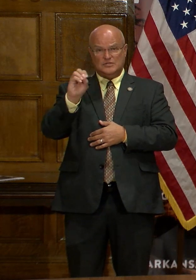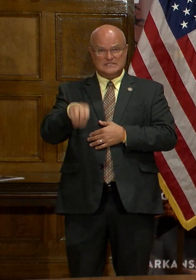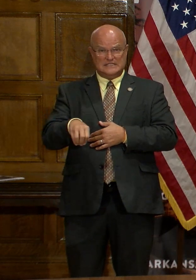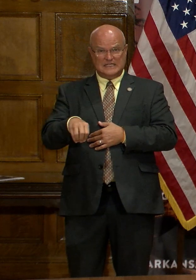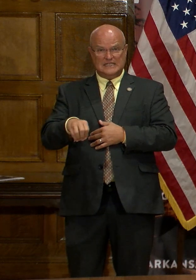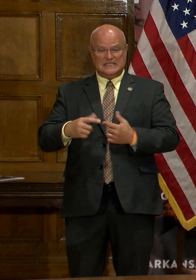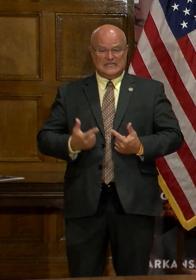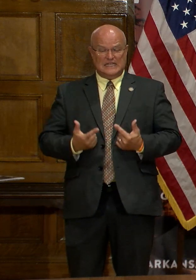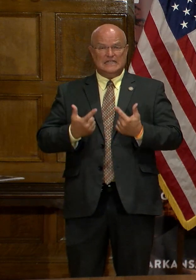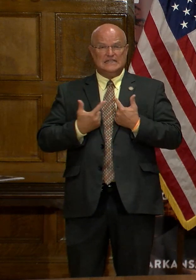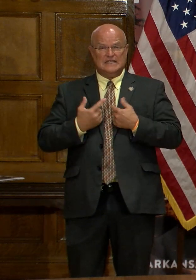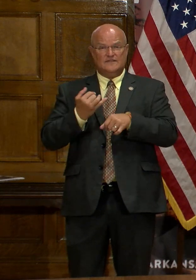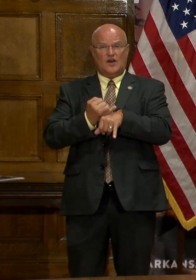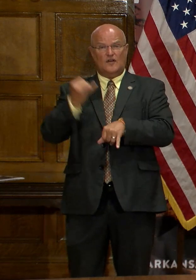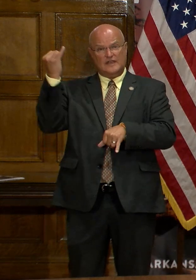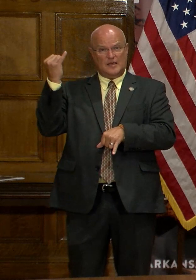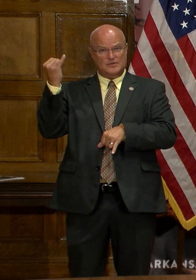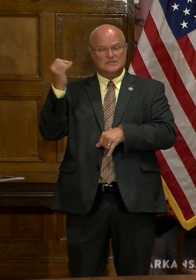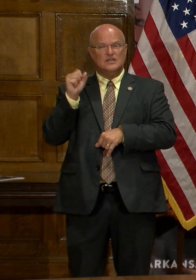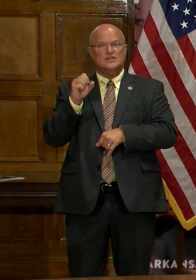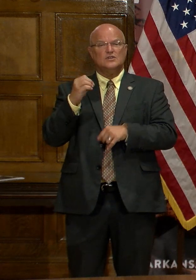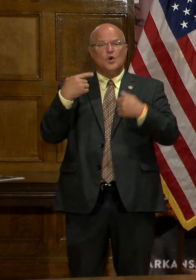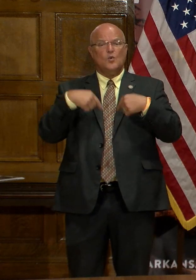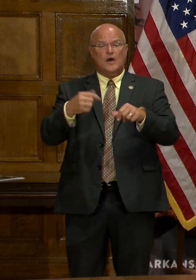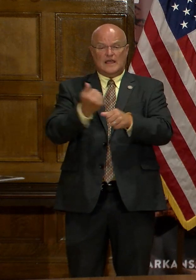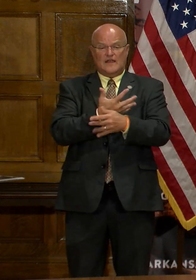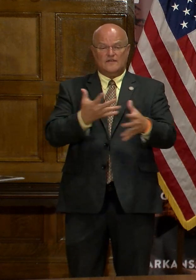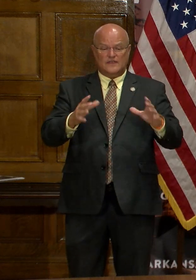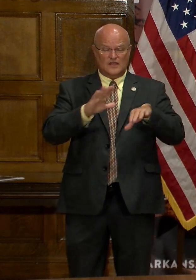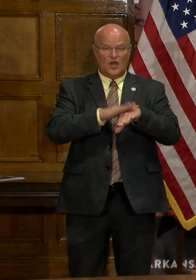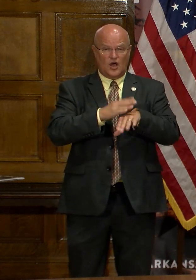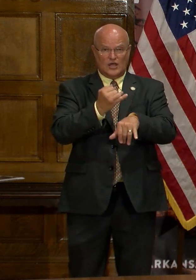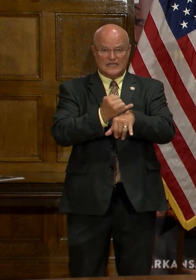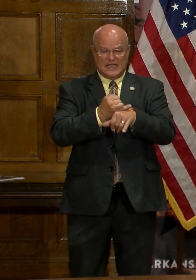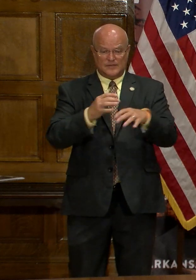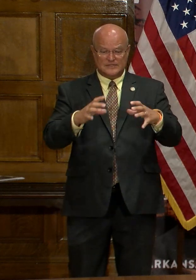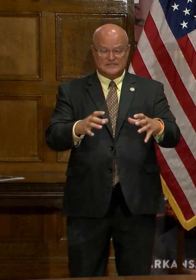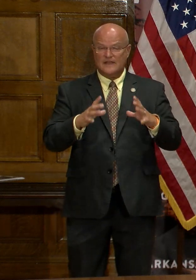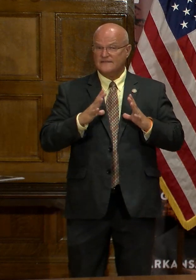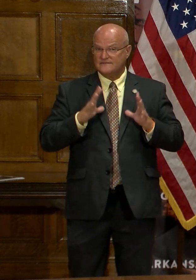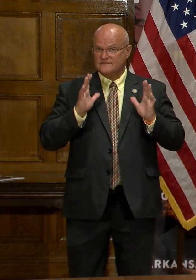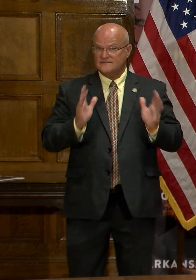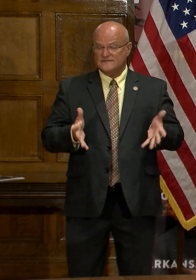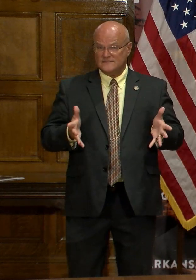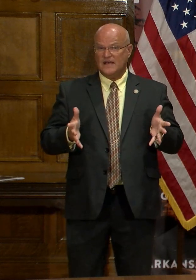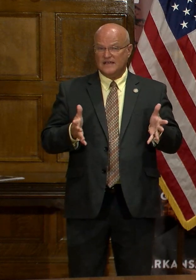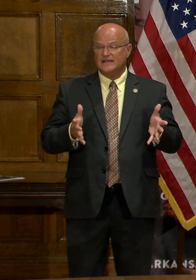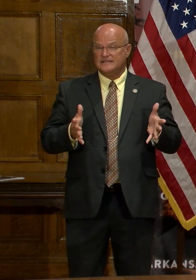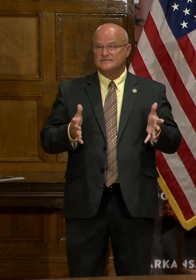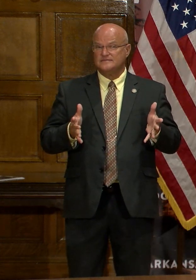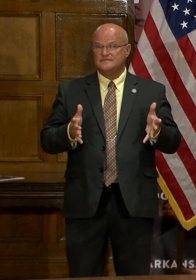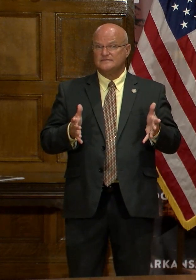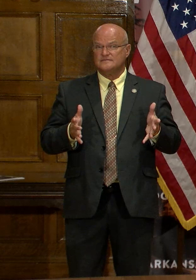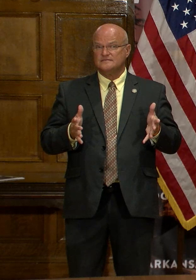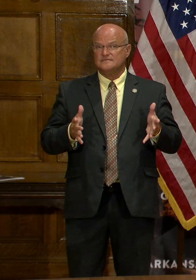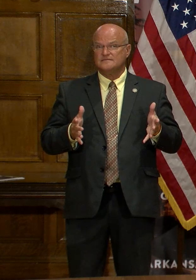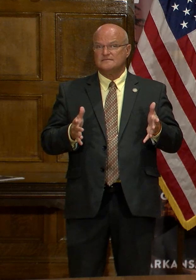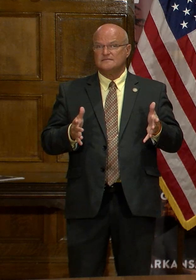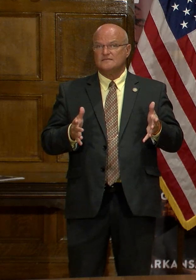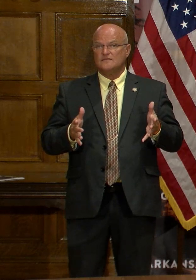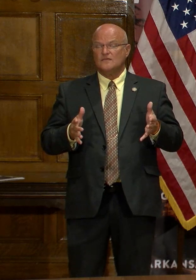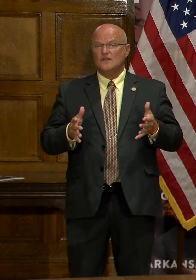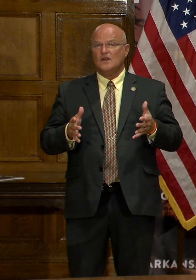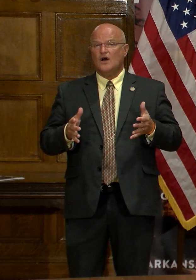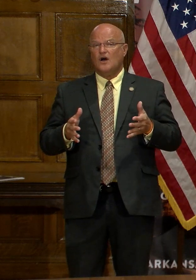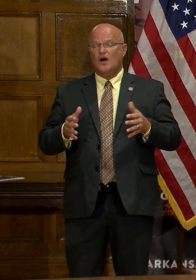those live off campus. And so while everything might be going perfectly on the campus, all